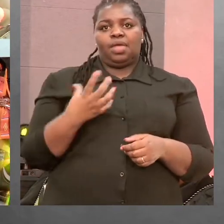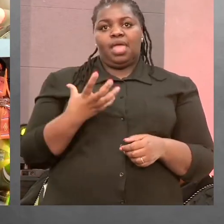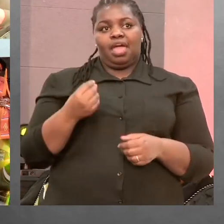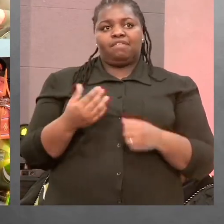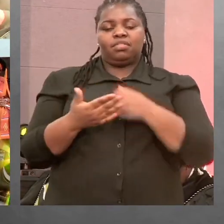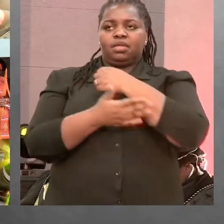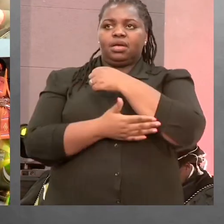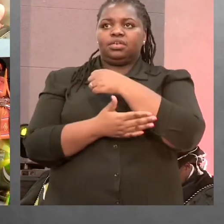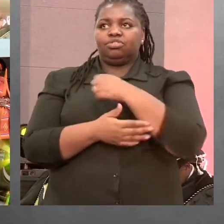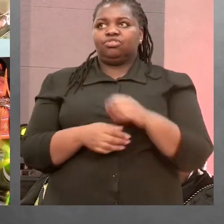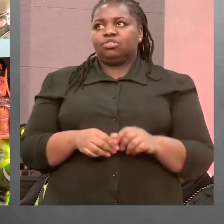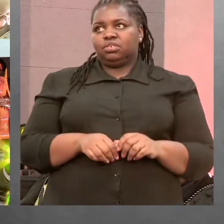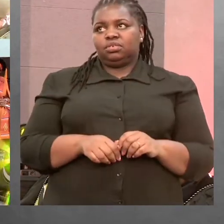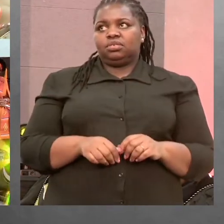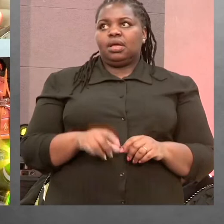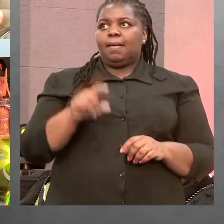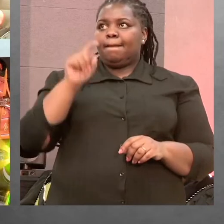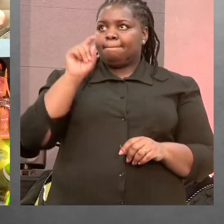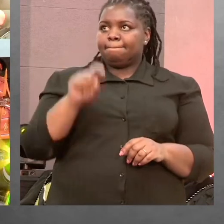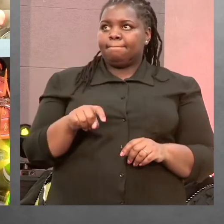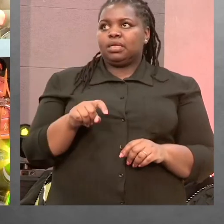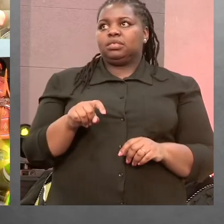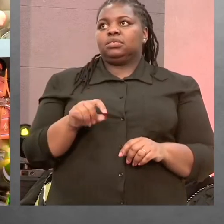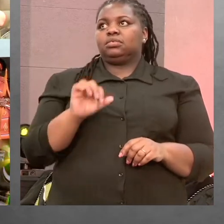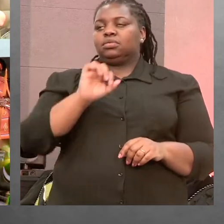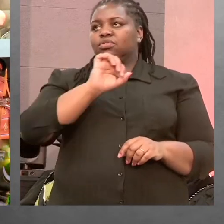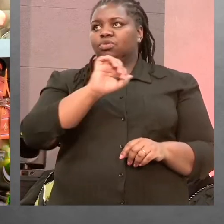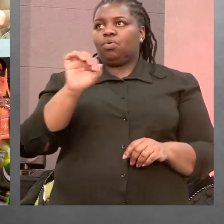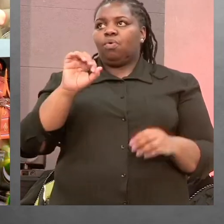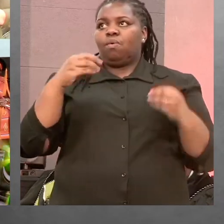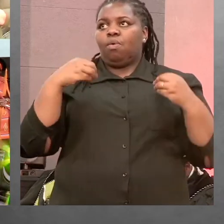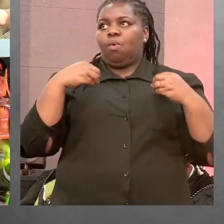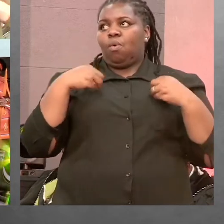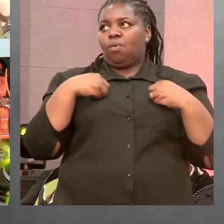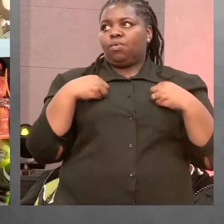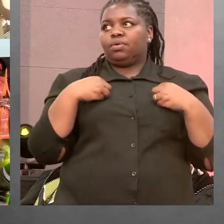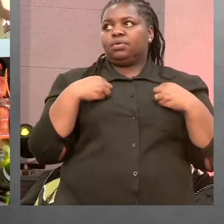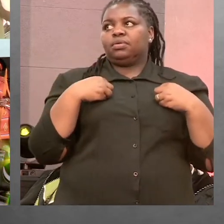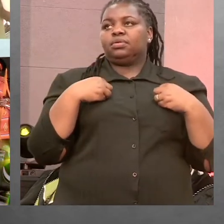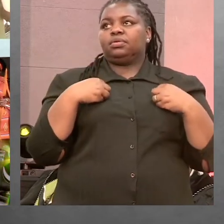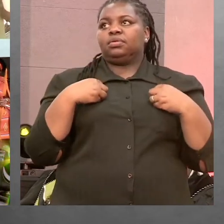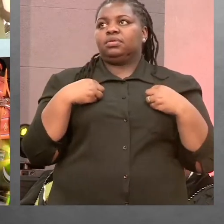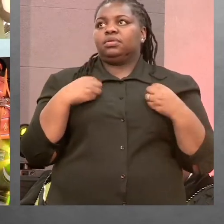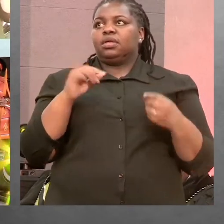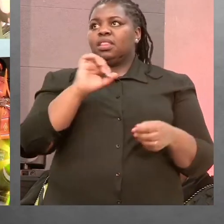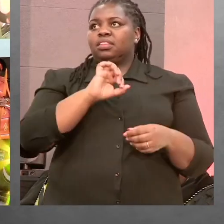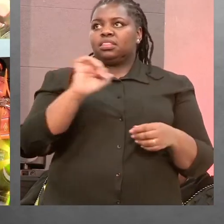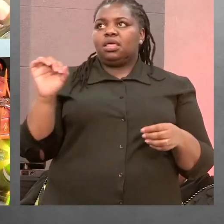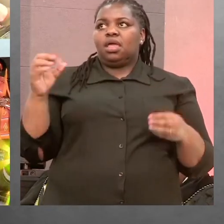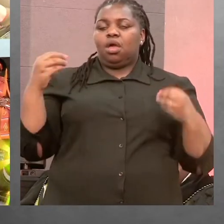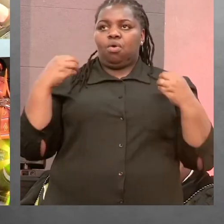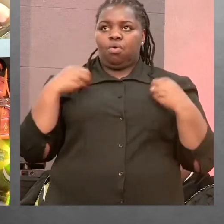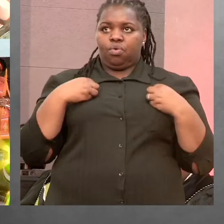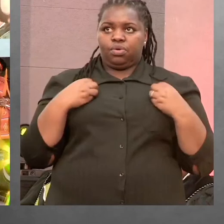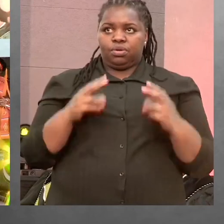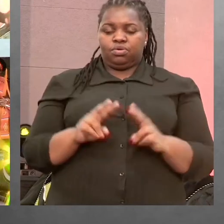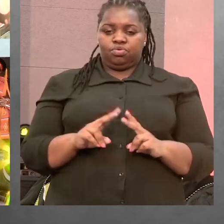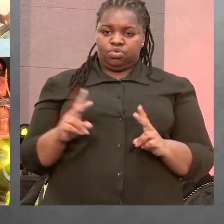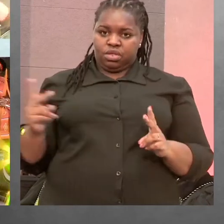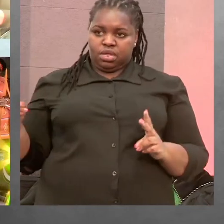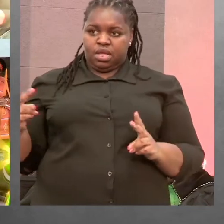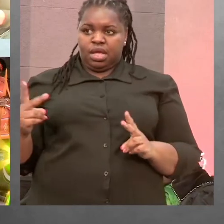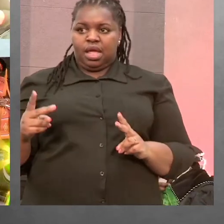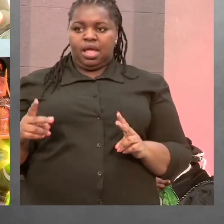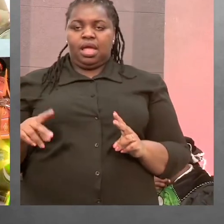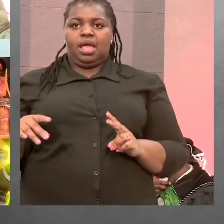country. It must craft its own trajectory and its own unique